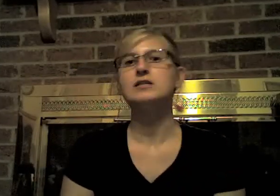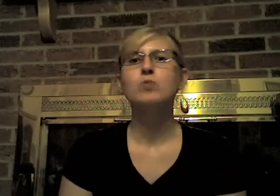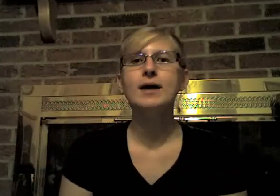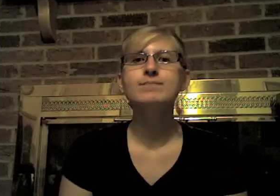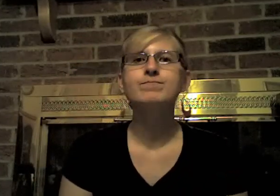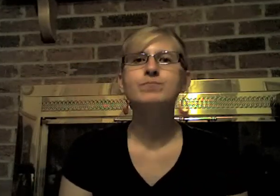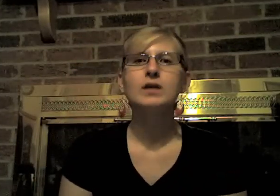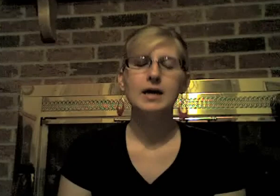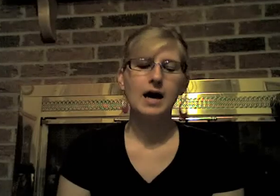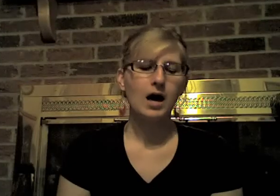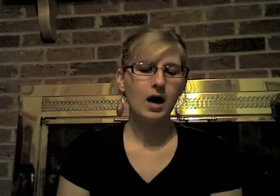1.